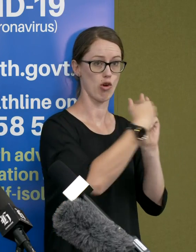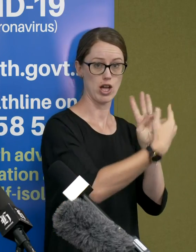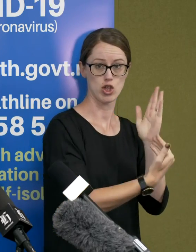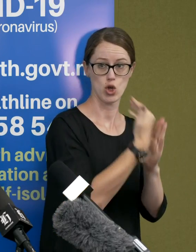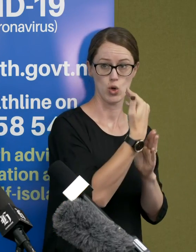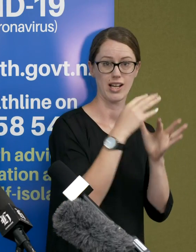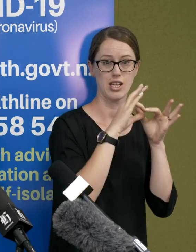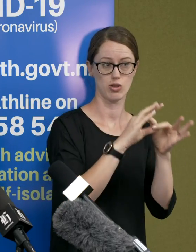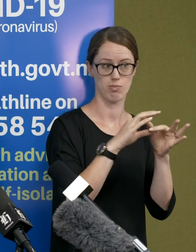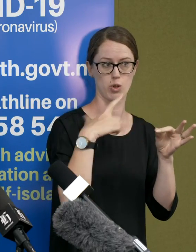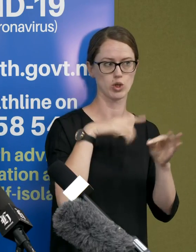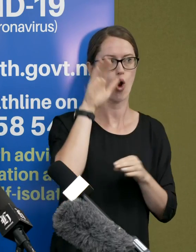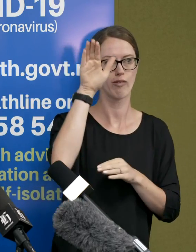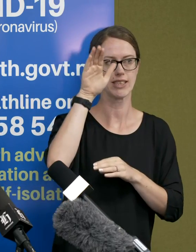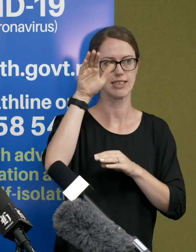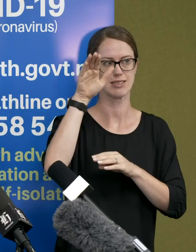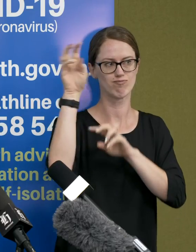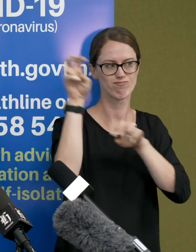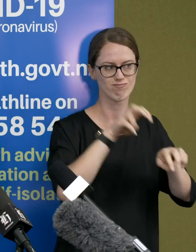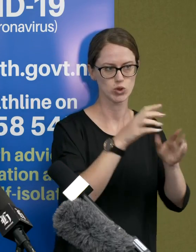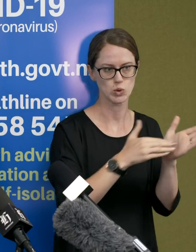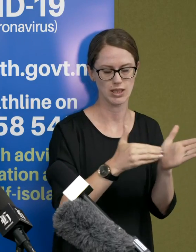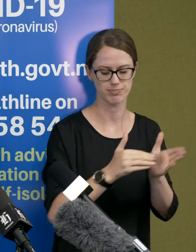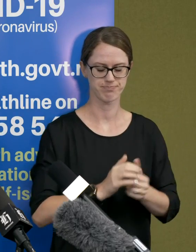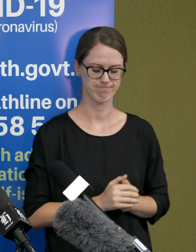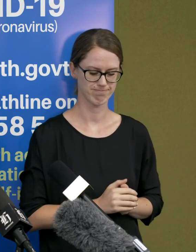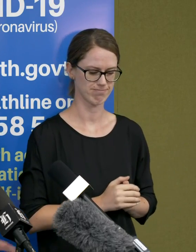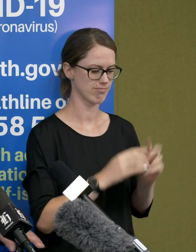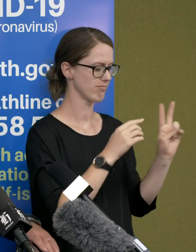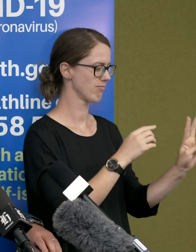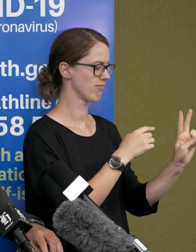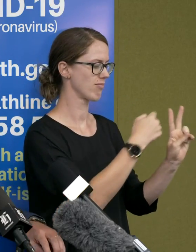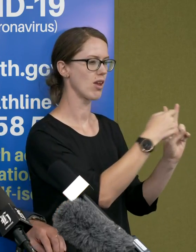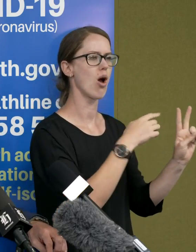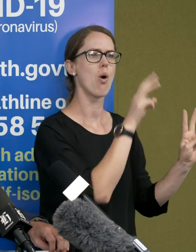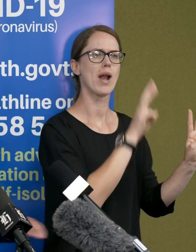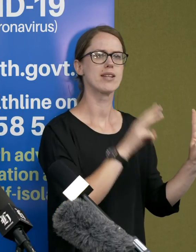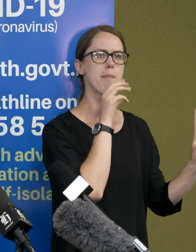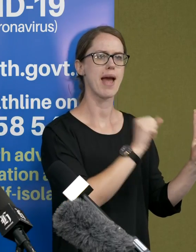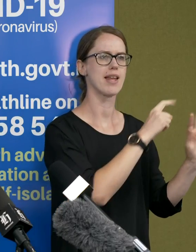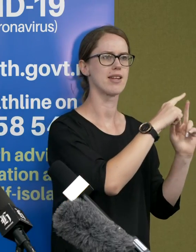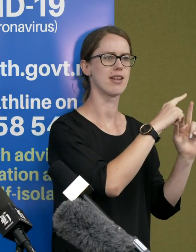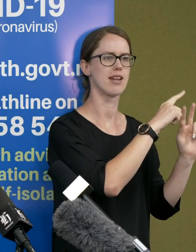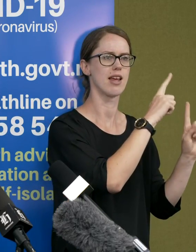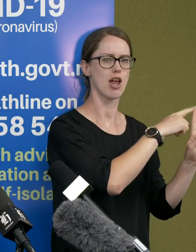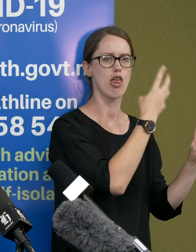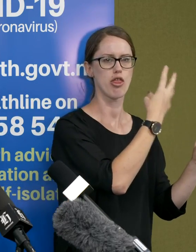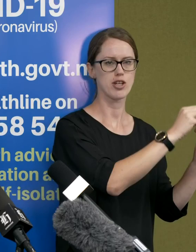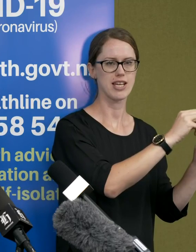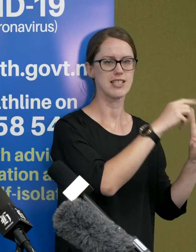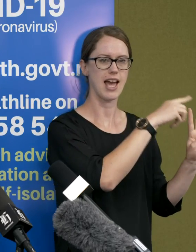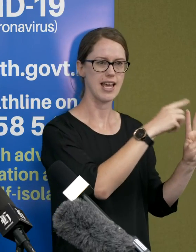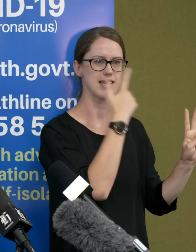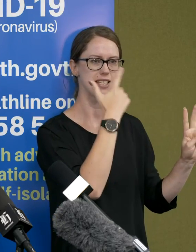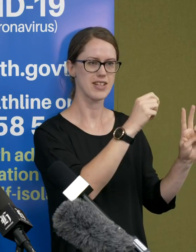are associated with overseas travel. The Wellington man in his 30s and his father in his 70s